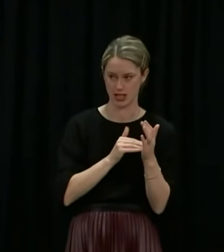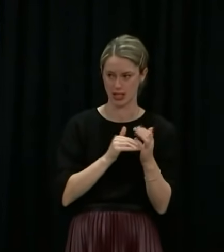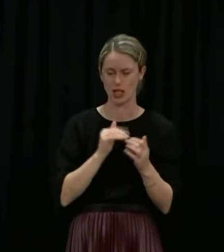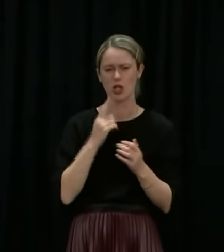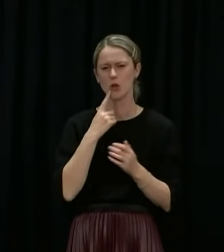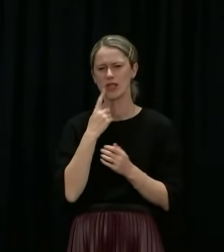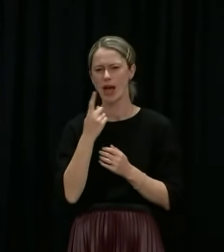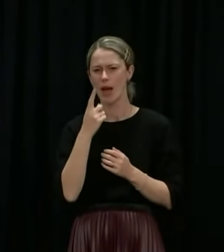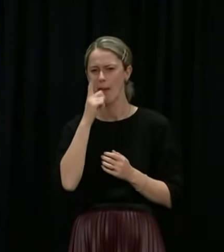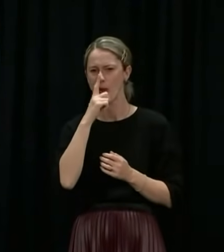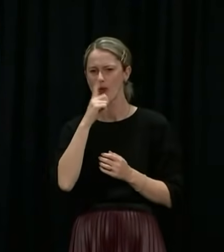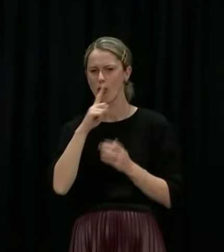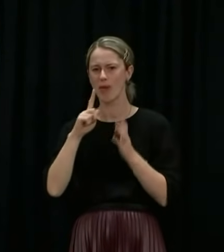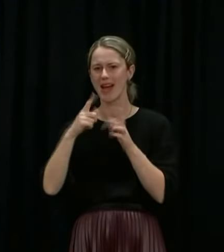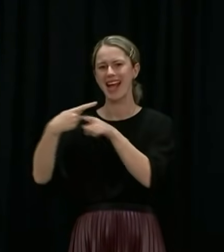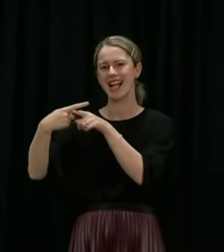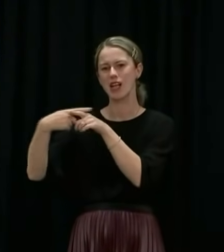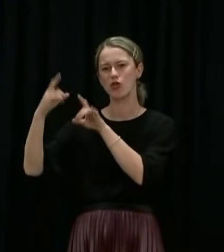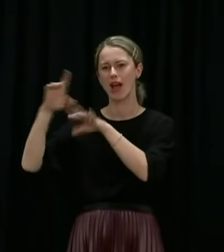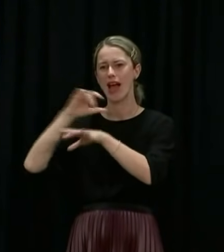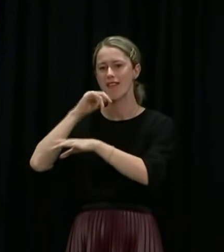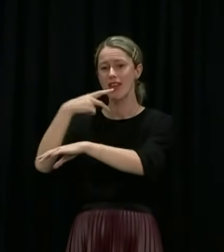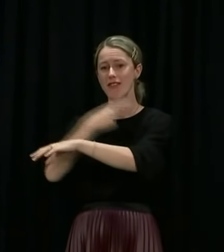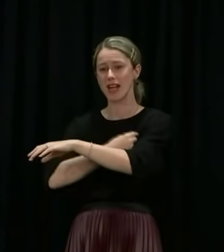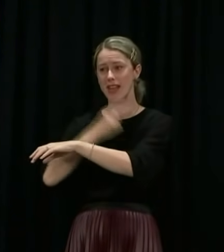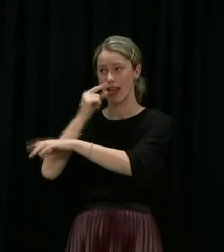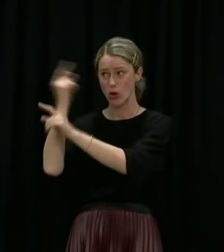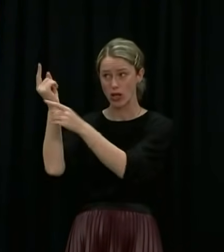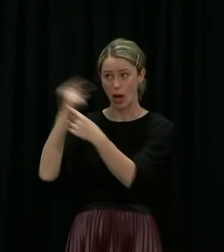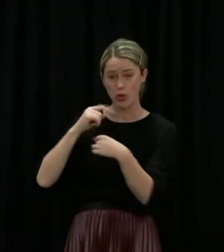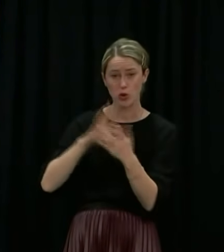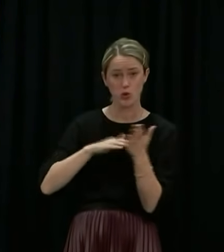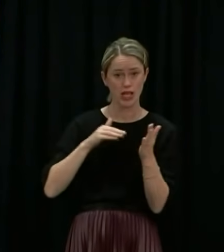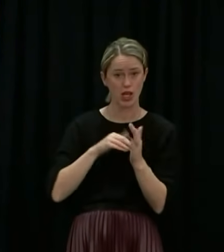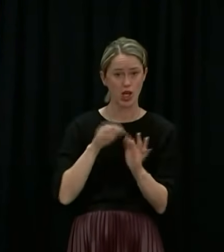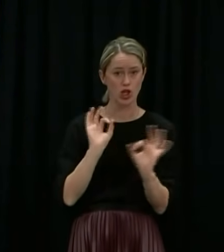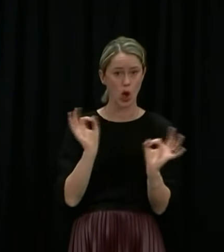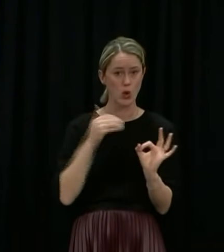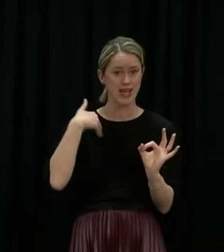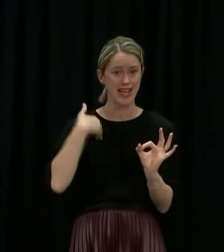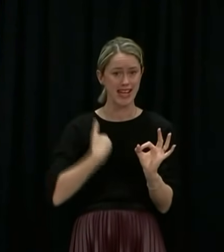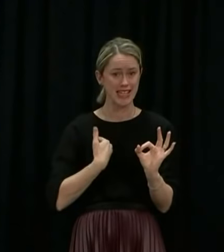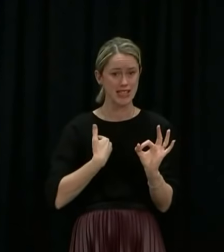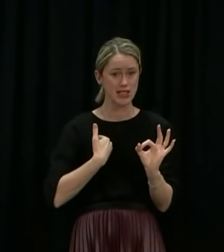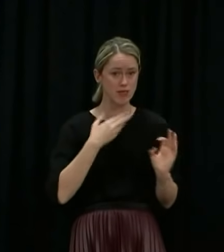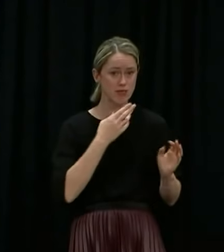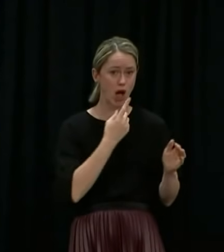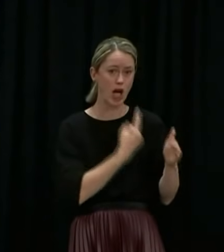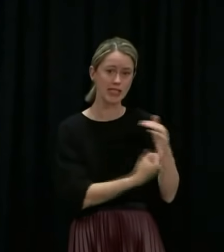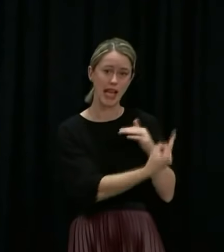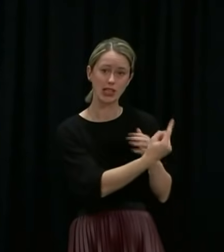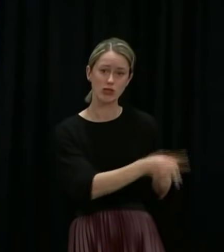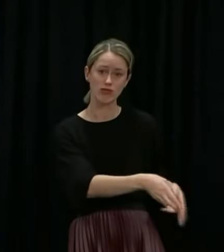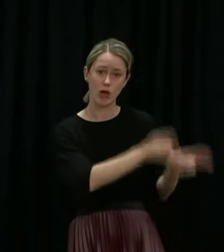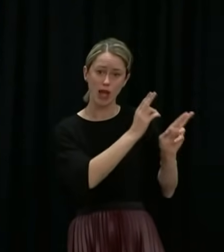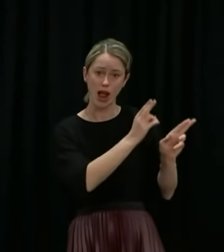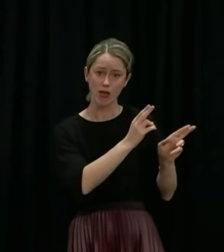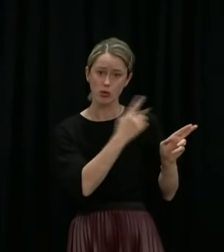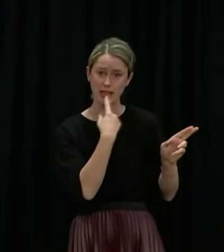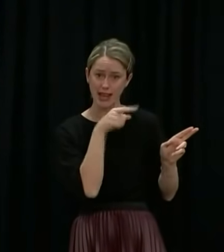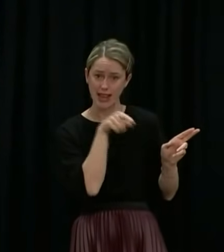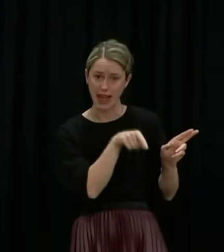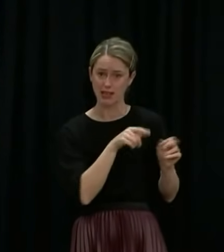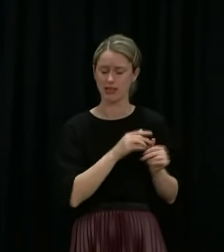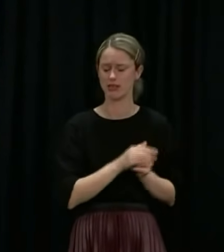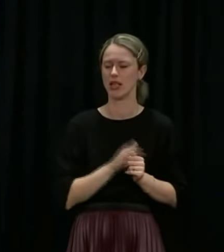the UK or Australia, if they're vaccinated, could enter New Zealand without MIQ as we know it before the end of the year? No, I'm not